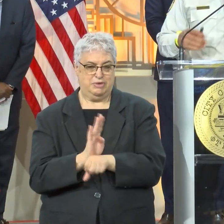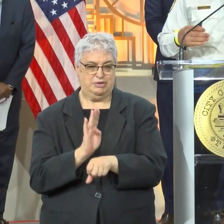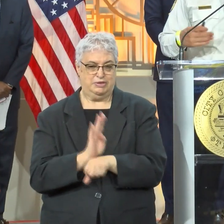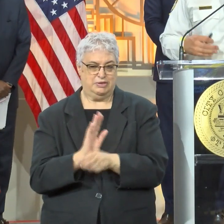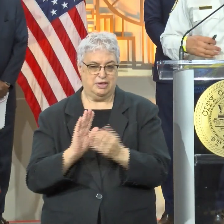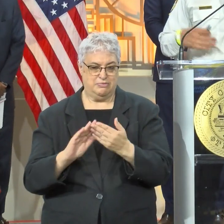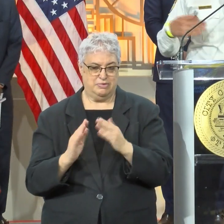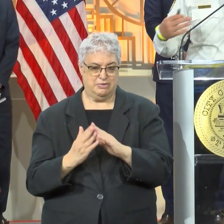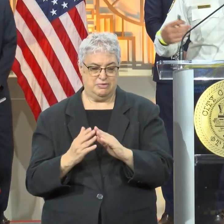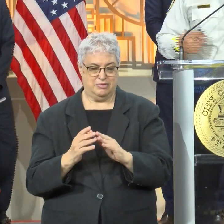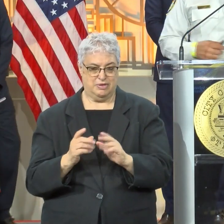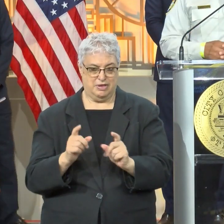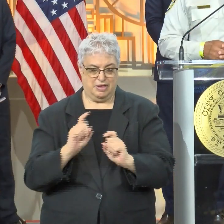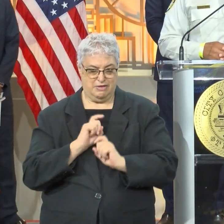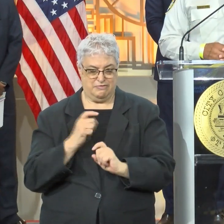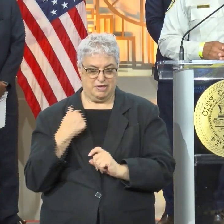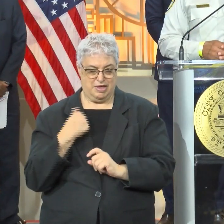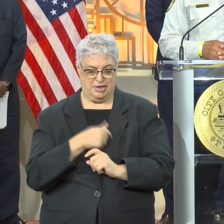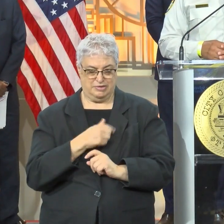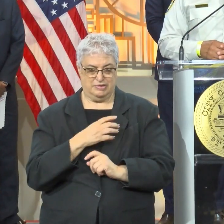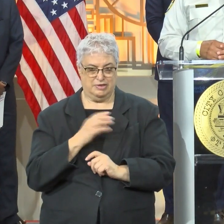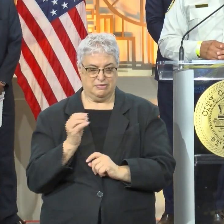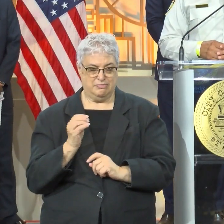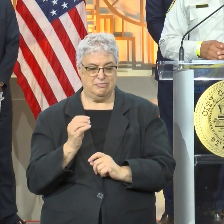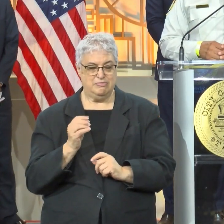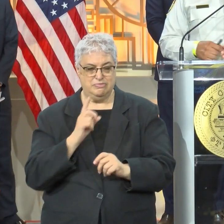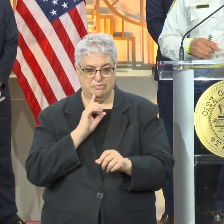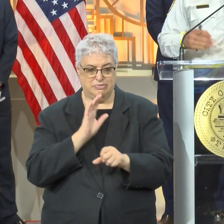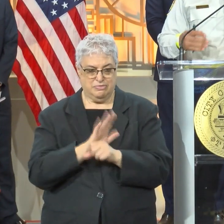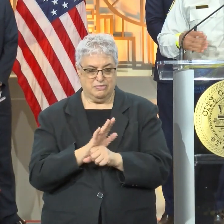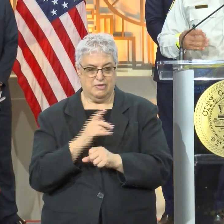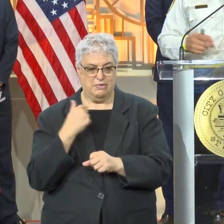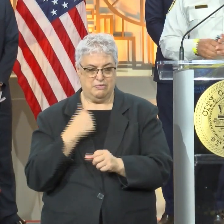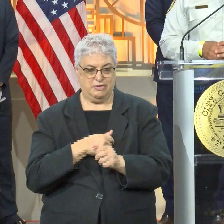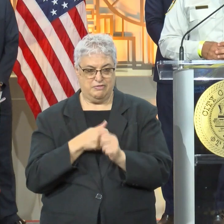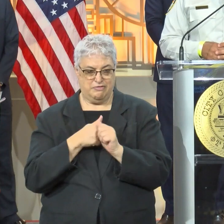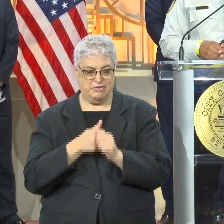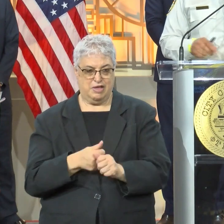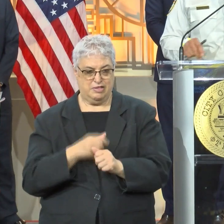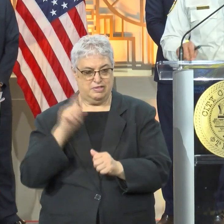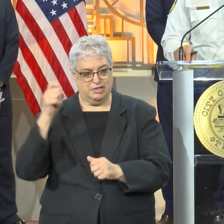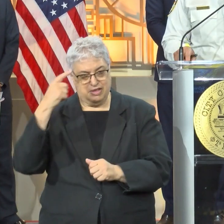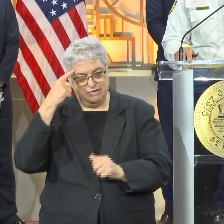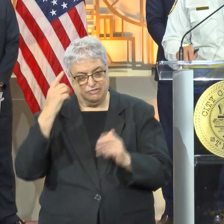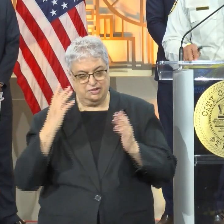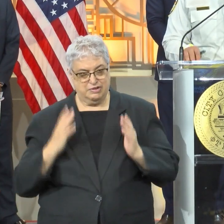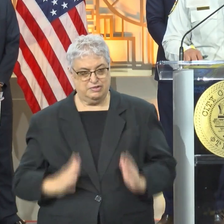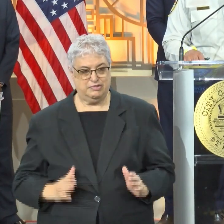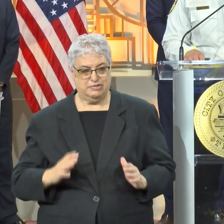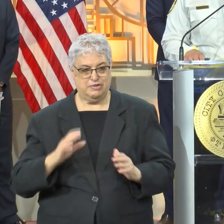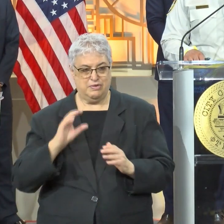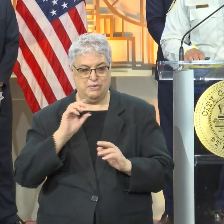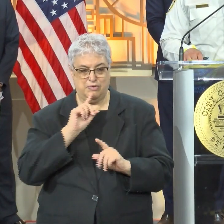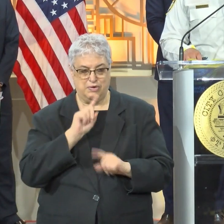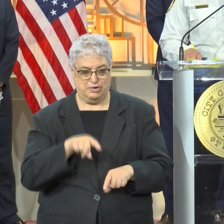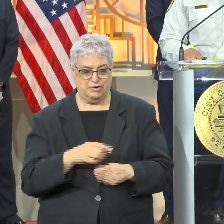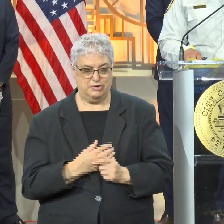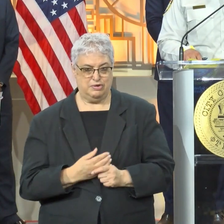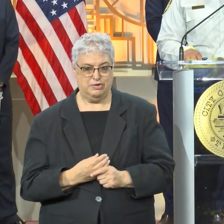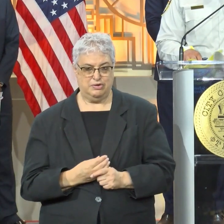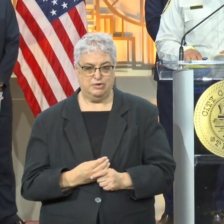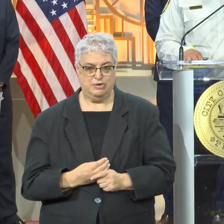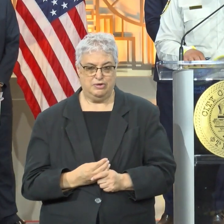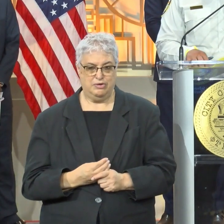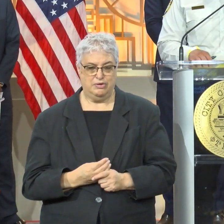they've been providing us and themselves in ensuring that we are adhering to the governor's executive order.